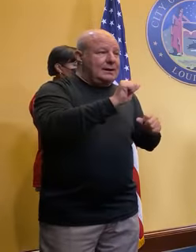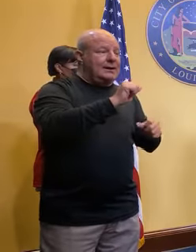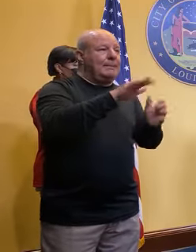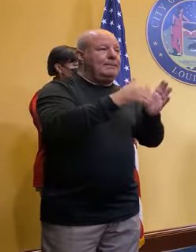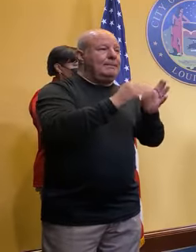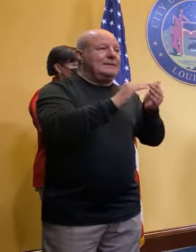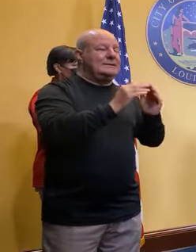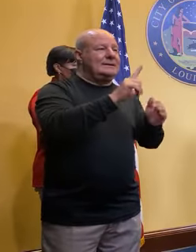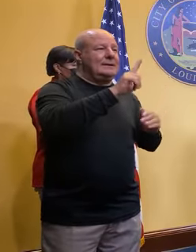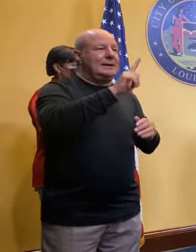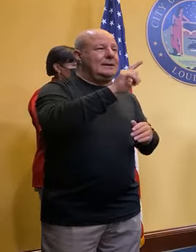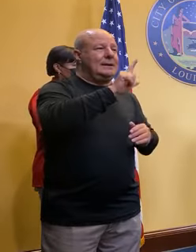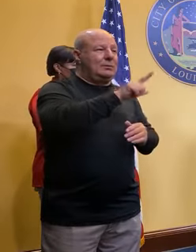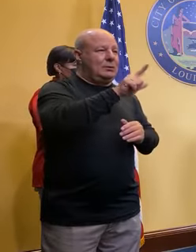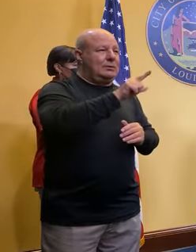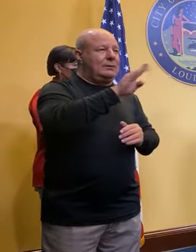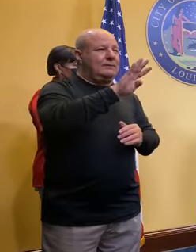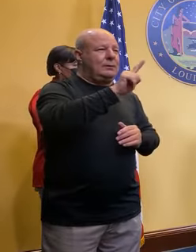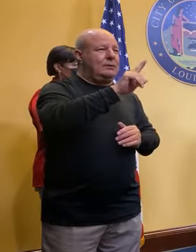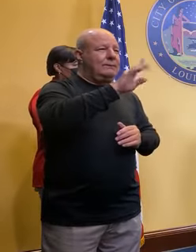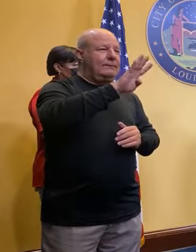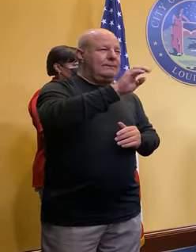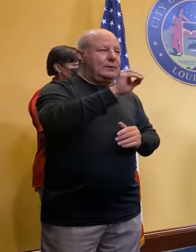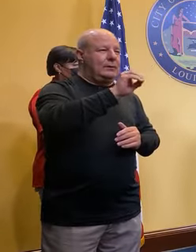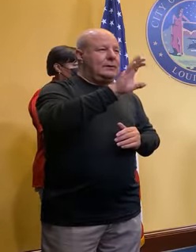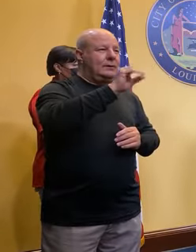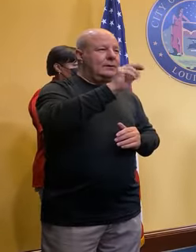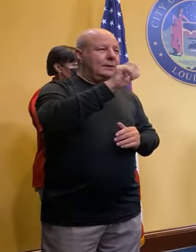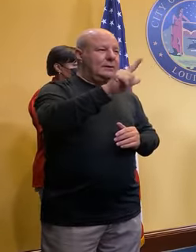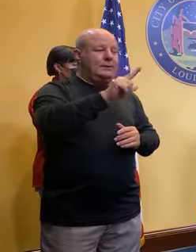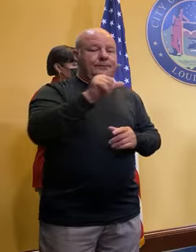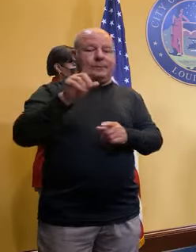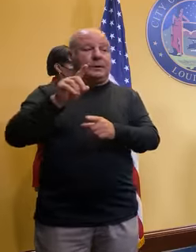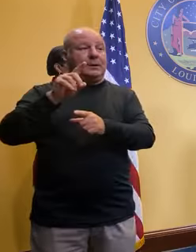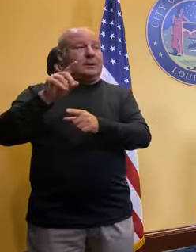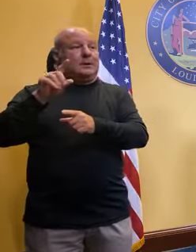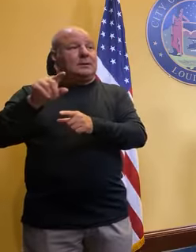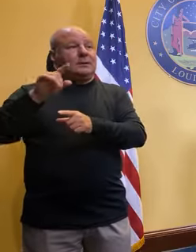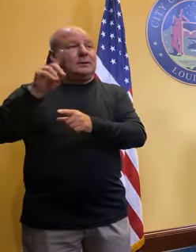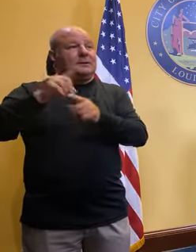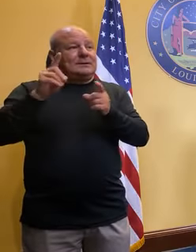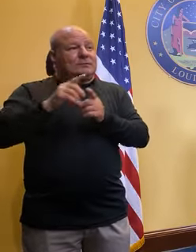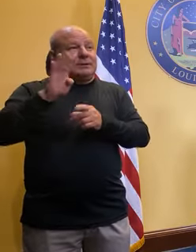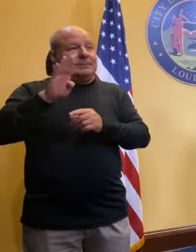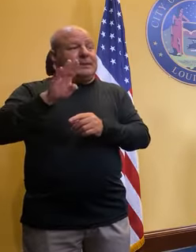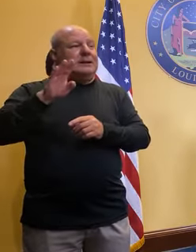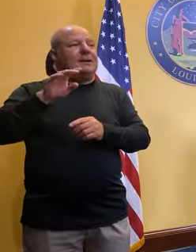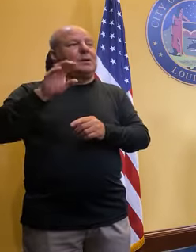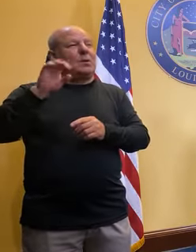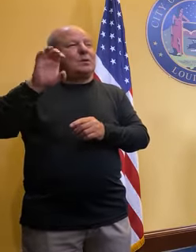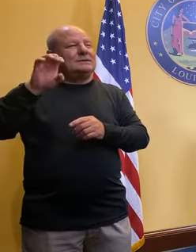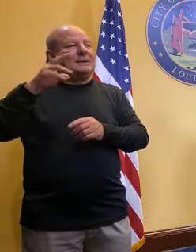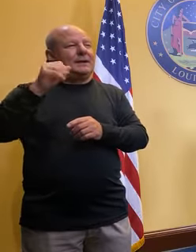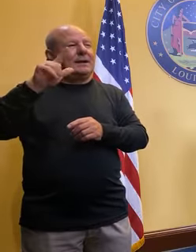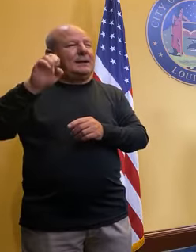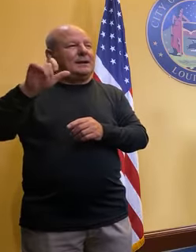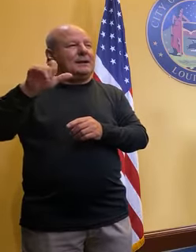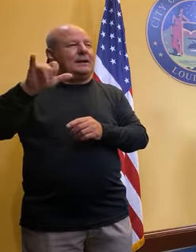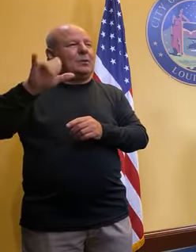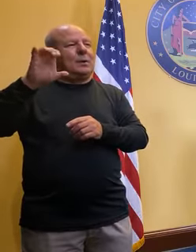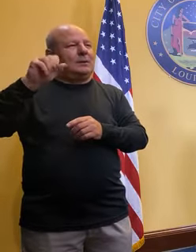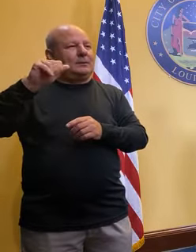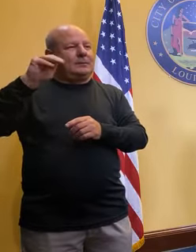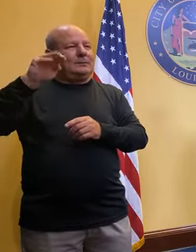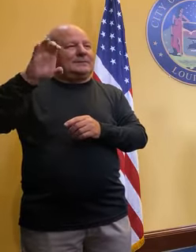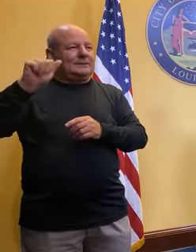Library Branch at 4140 Canal Street. In District B, the Dryas YMCA at 2220 O.C. Haley. In District